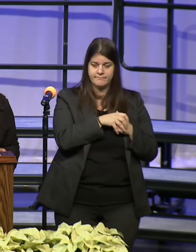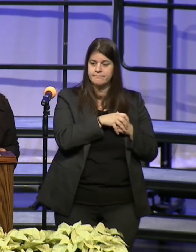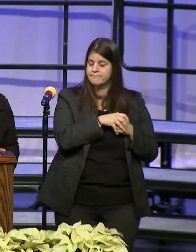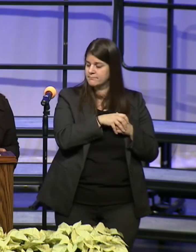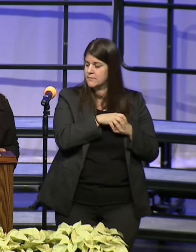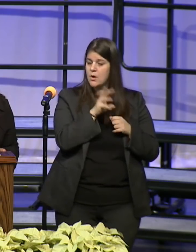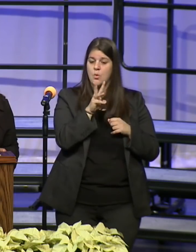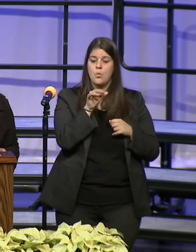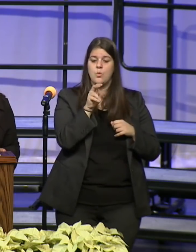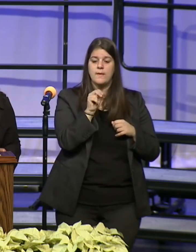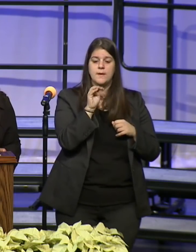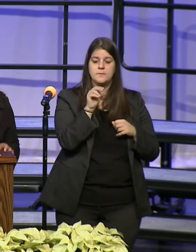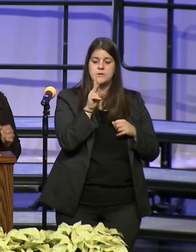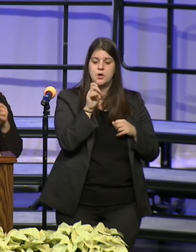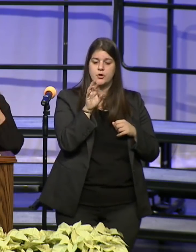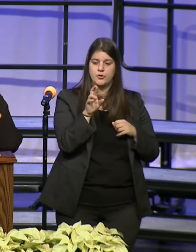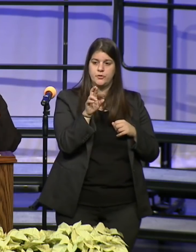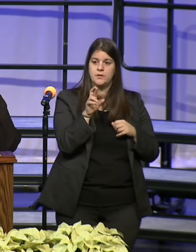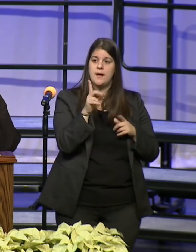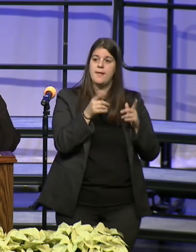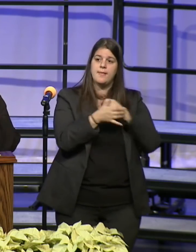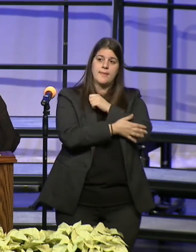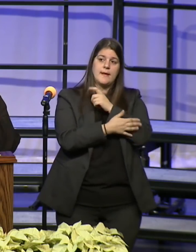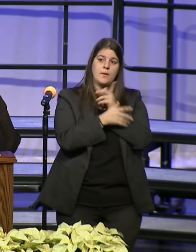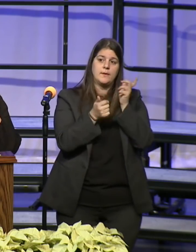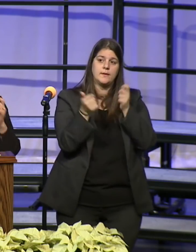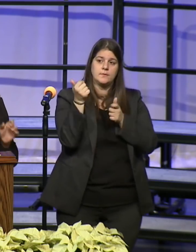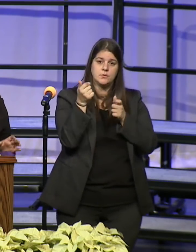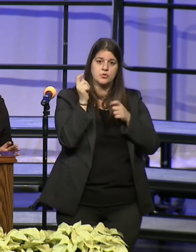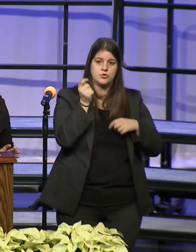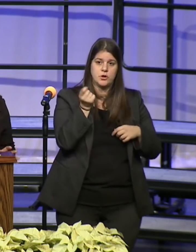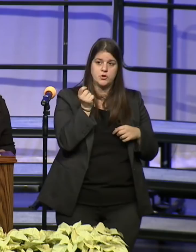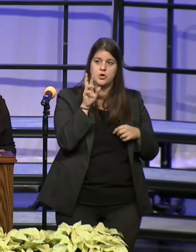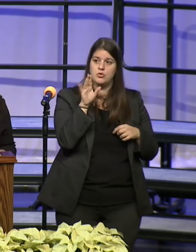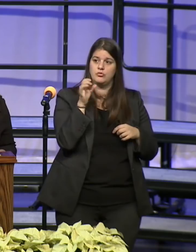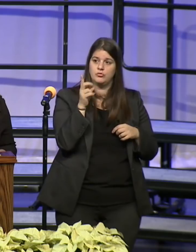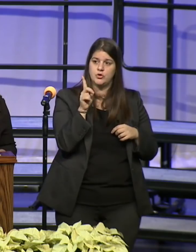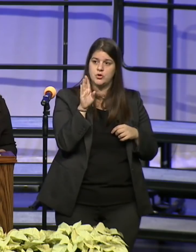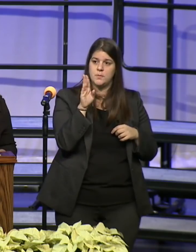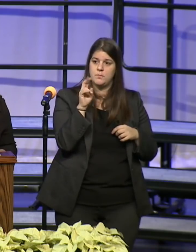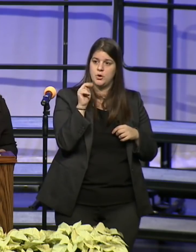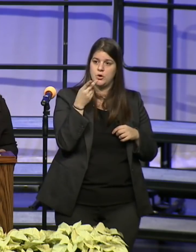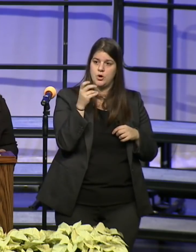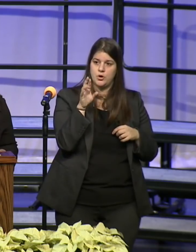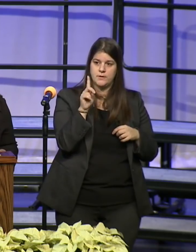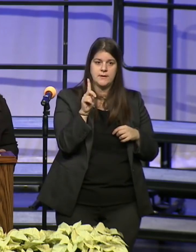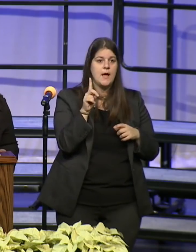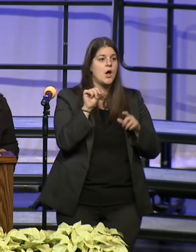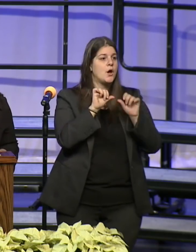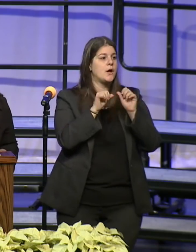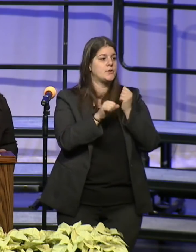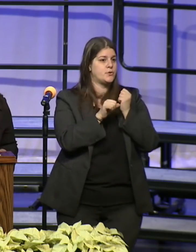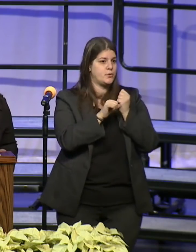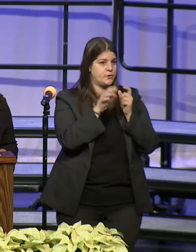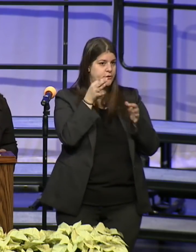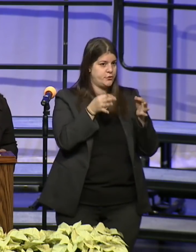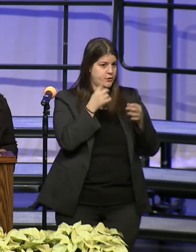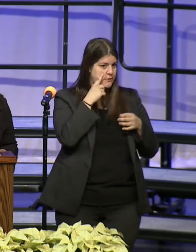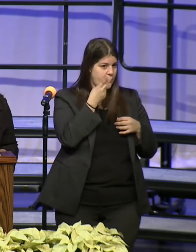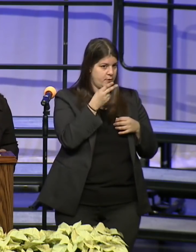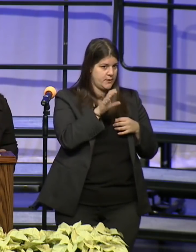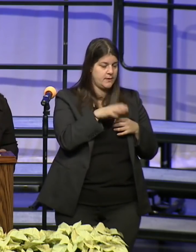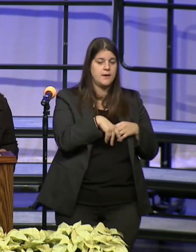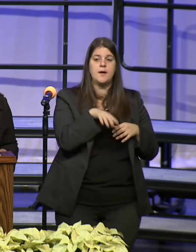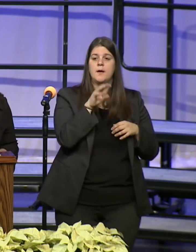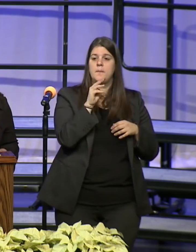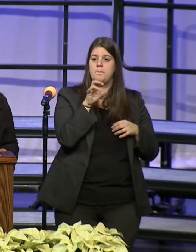William Tucker, the County Administrative Judge, Richard Burhart, Associate Judge, Circuit Court of Howard County, Mary Kramer,